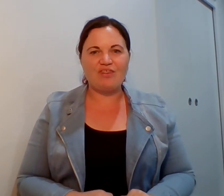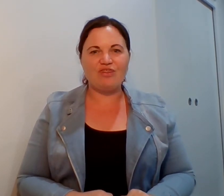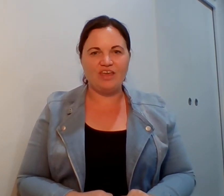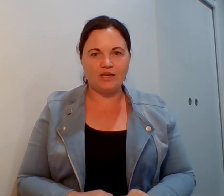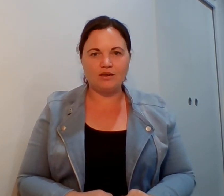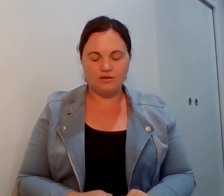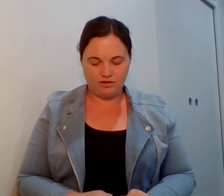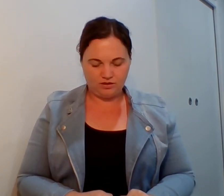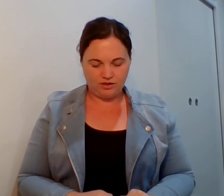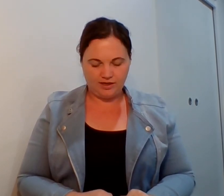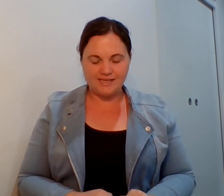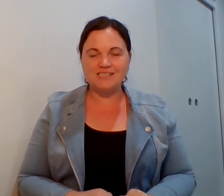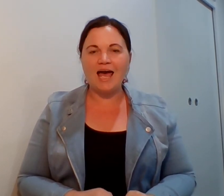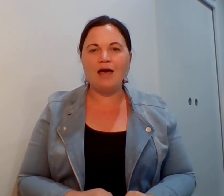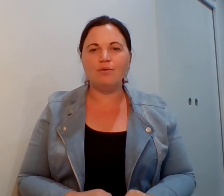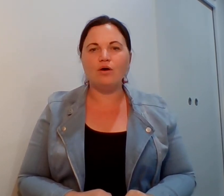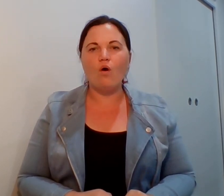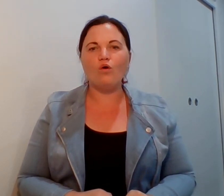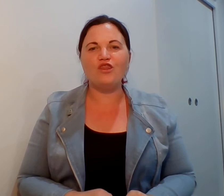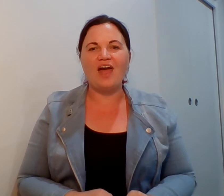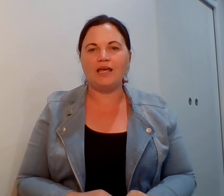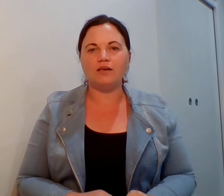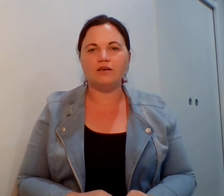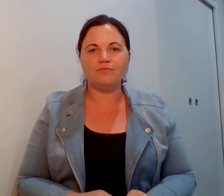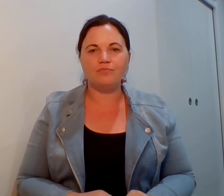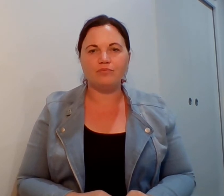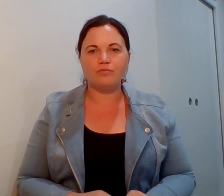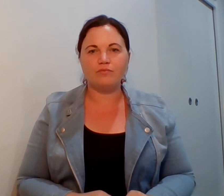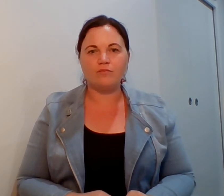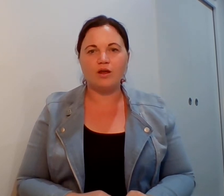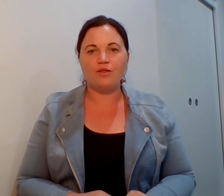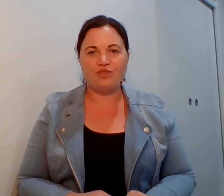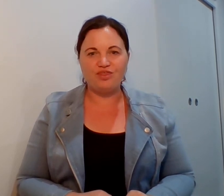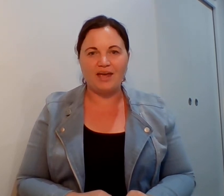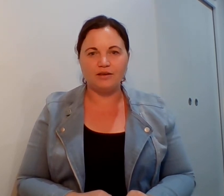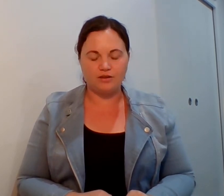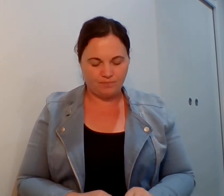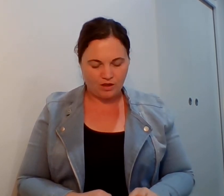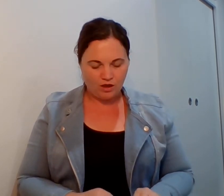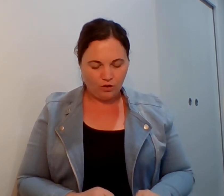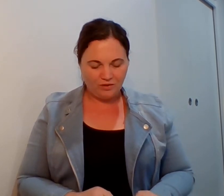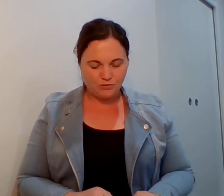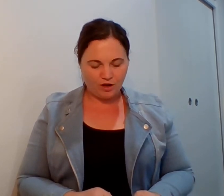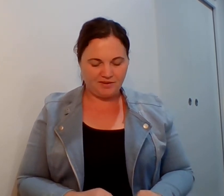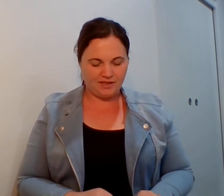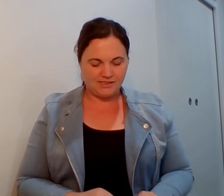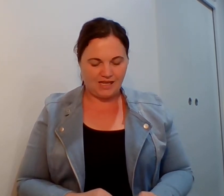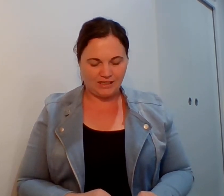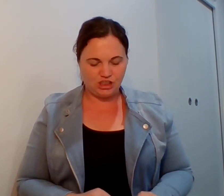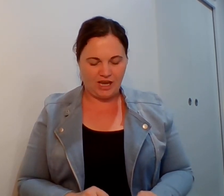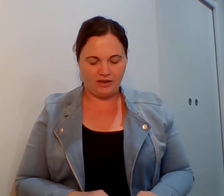THICK? Is it TAP or THANK? THANK. Which word begins like CHEK?